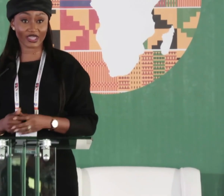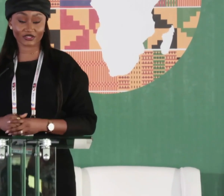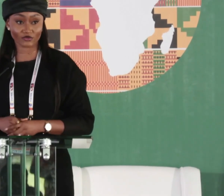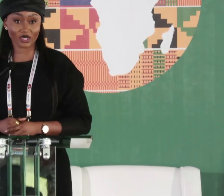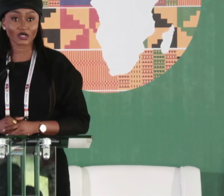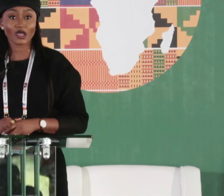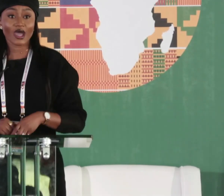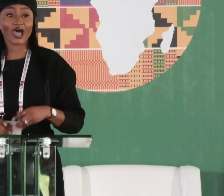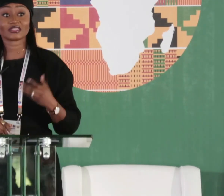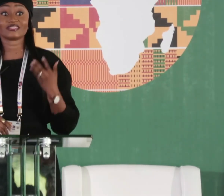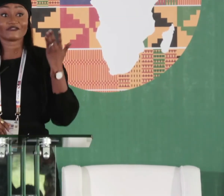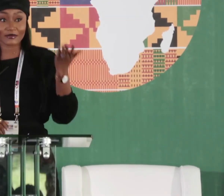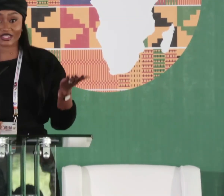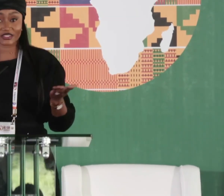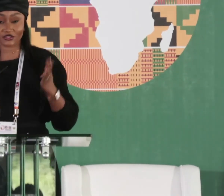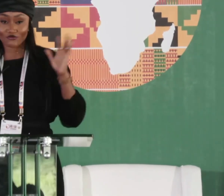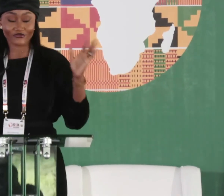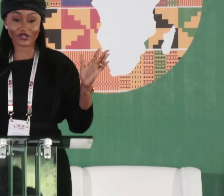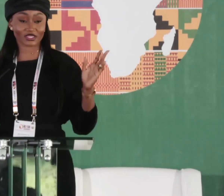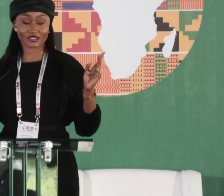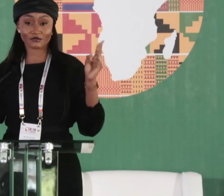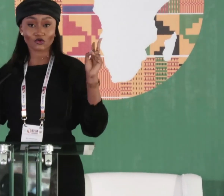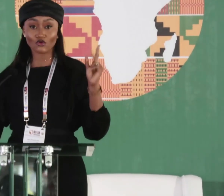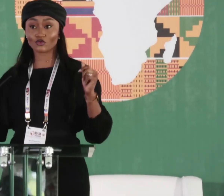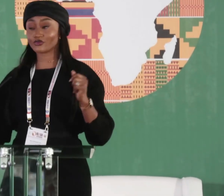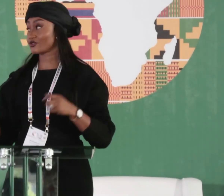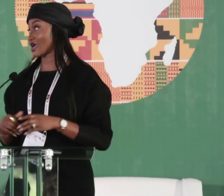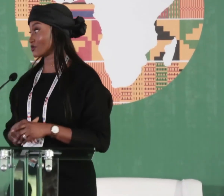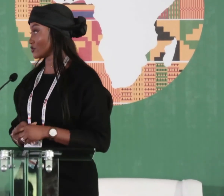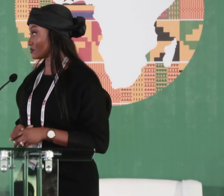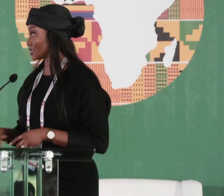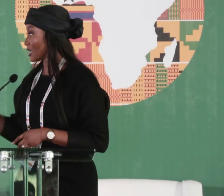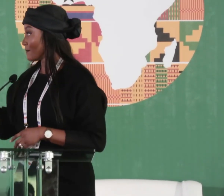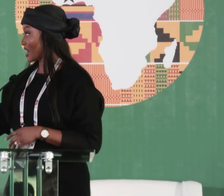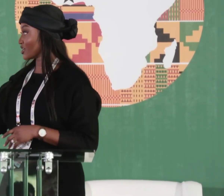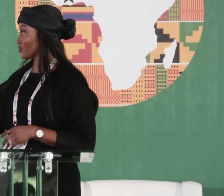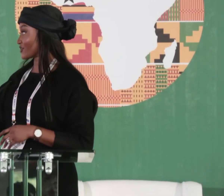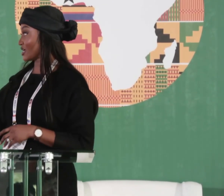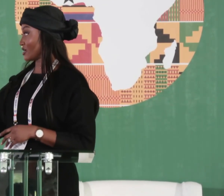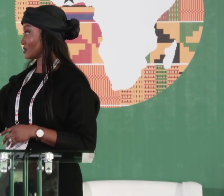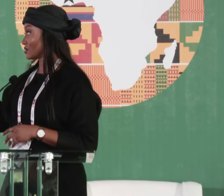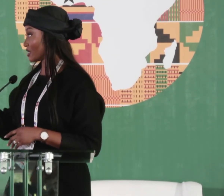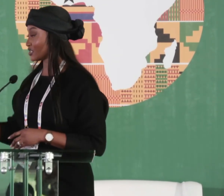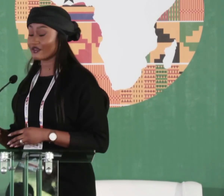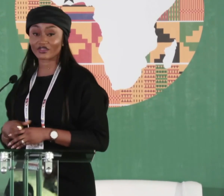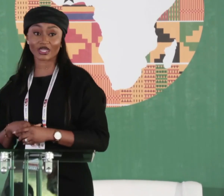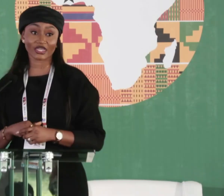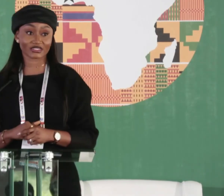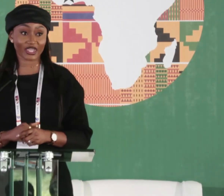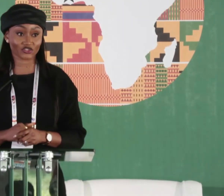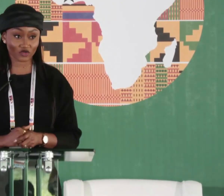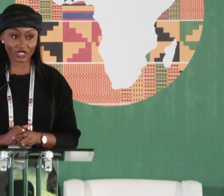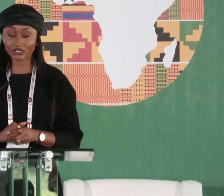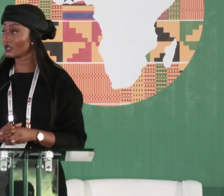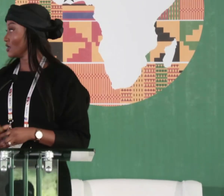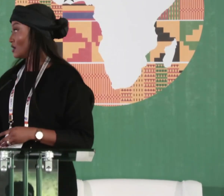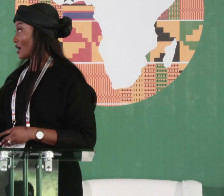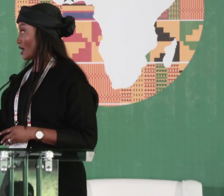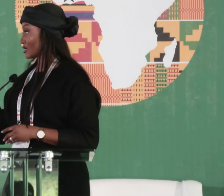STI as well, and the pharmacists, won't forget them, who will prescribe the treatment. Package of care, HIV and STI